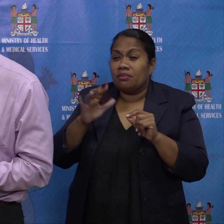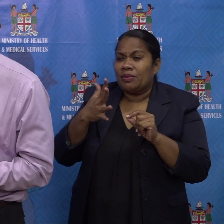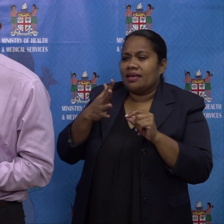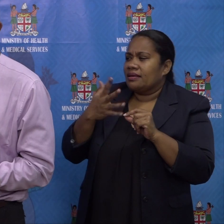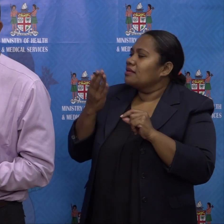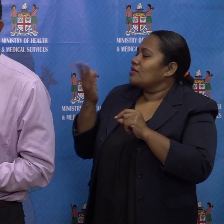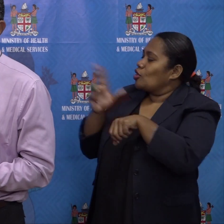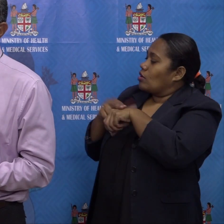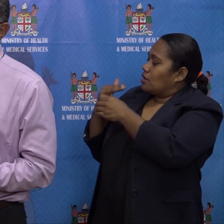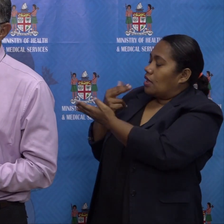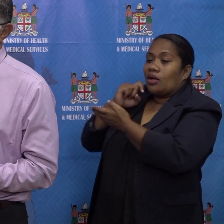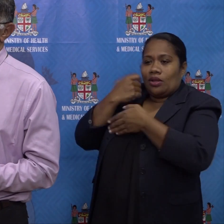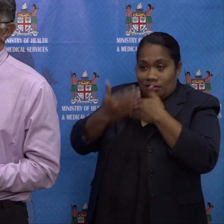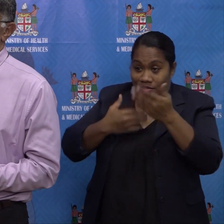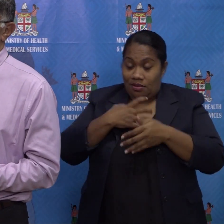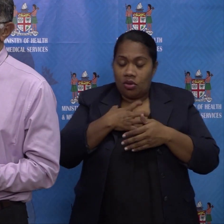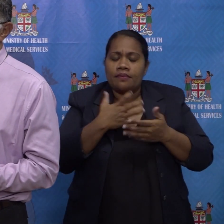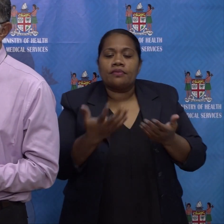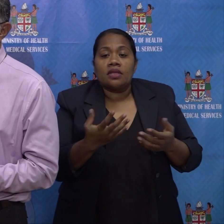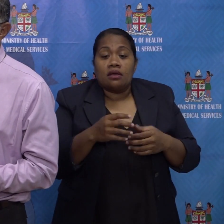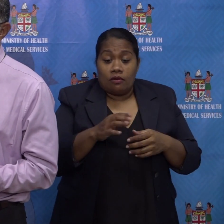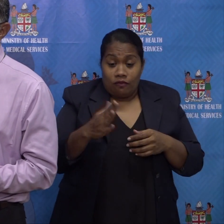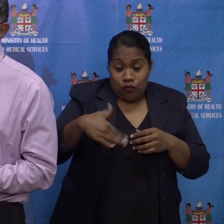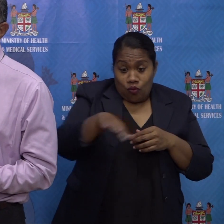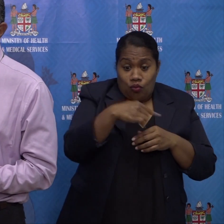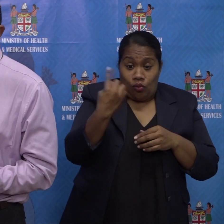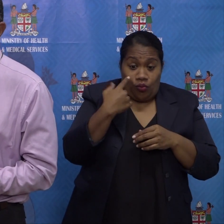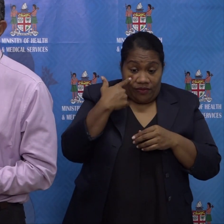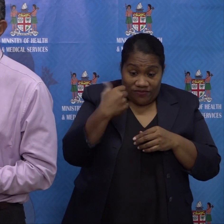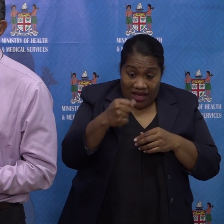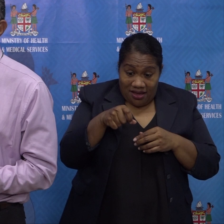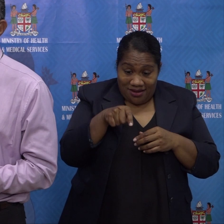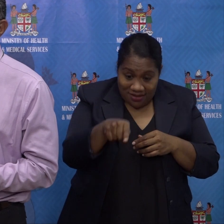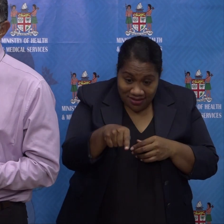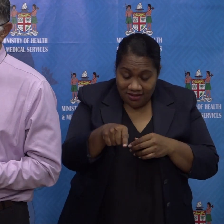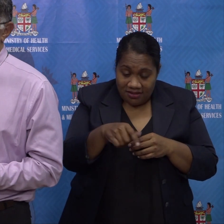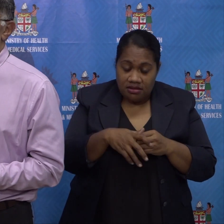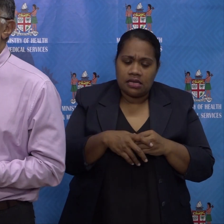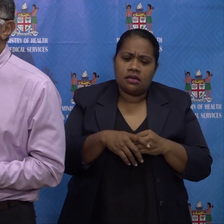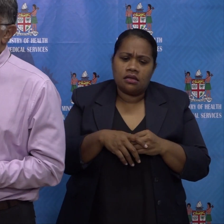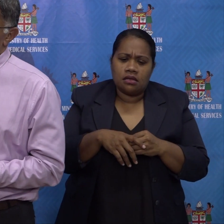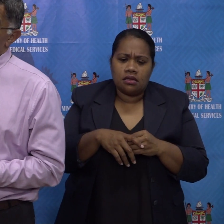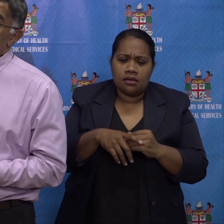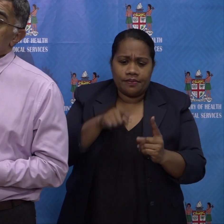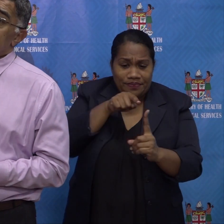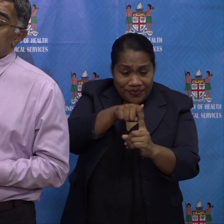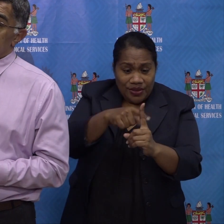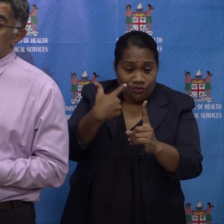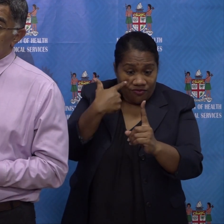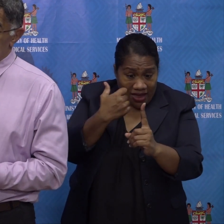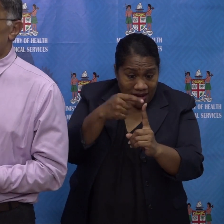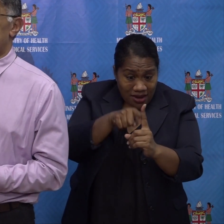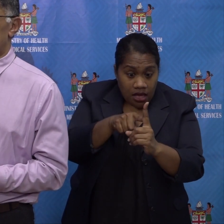this. For every person that we find as a case, our contact tracing